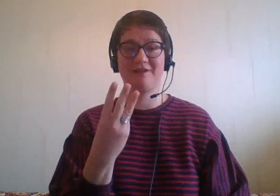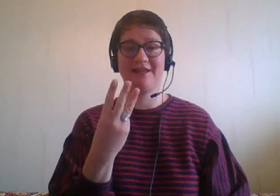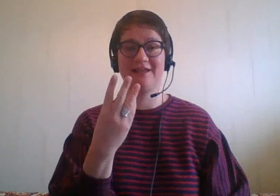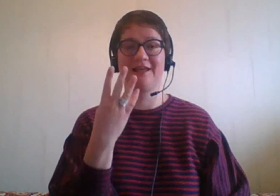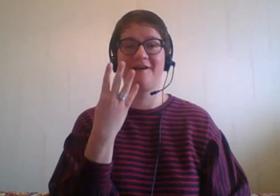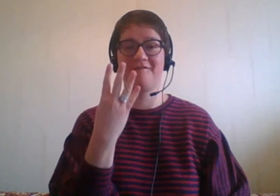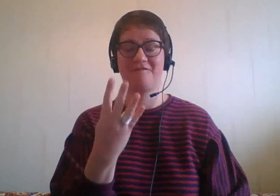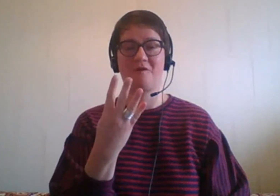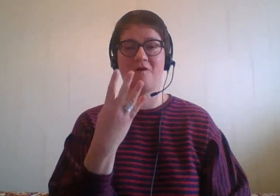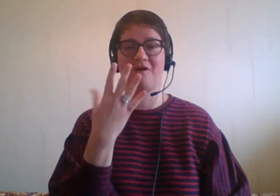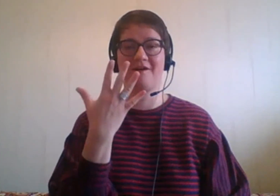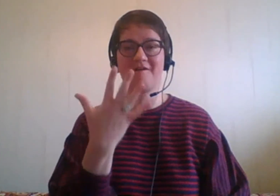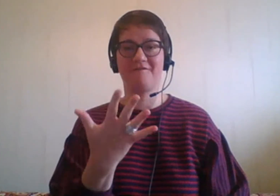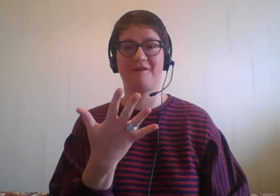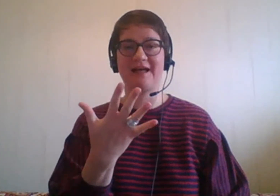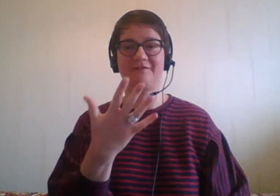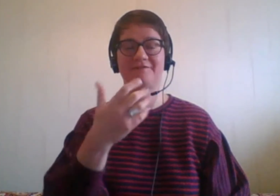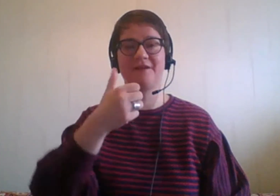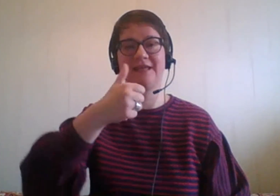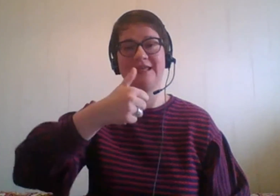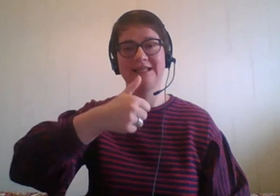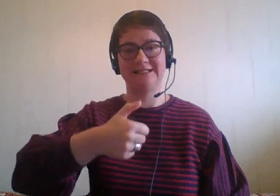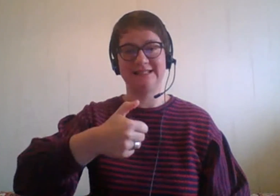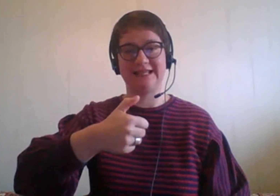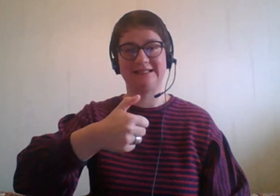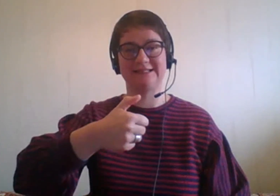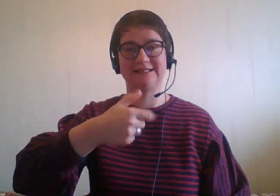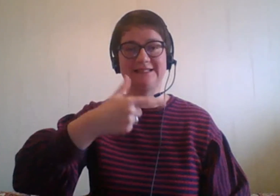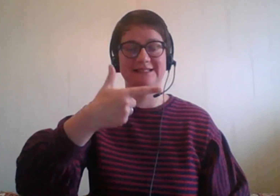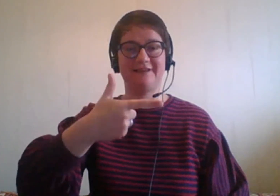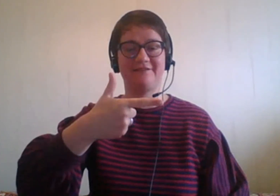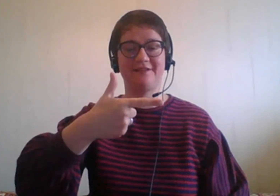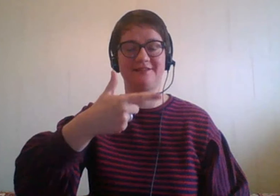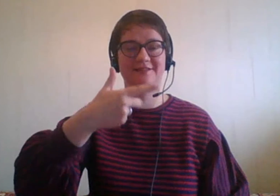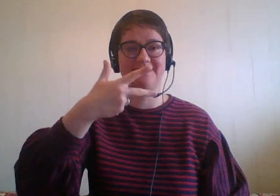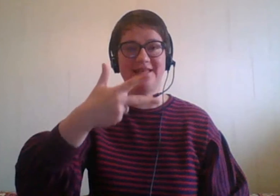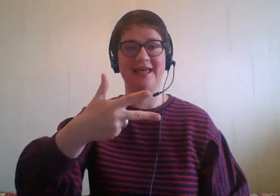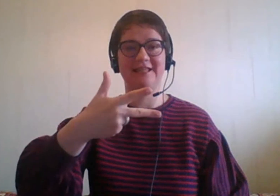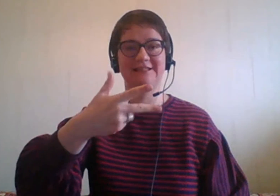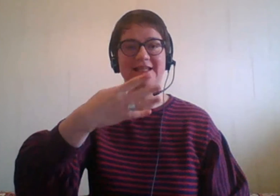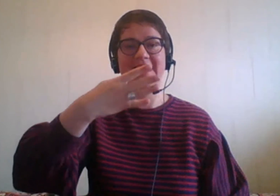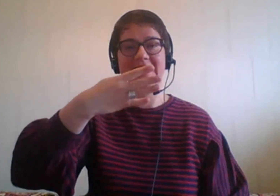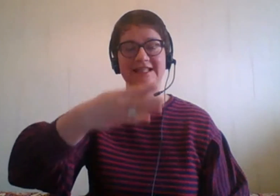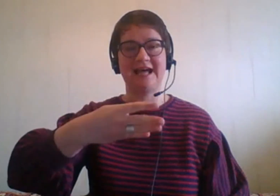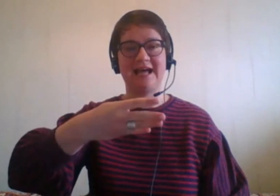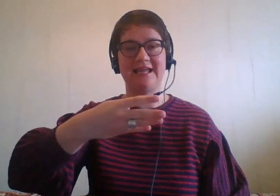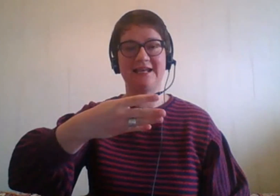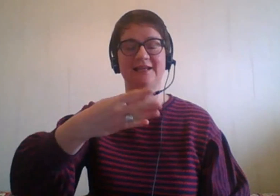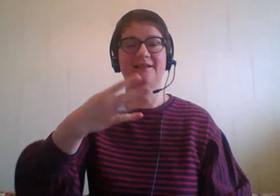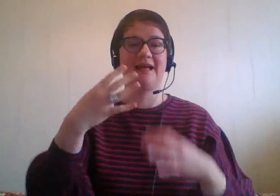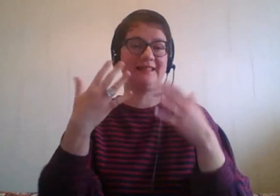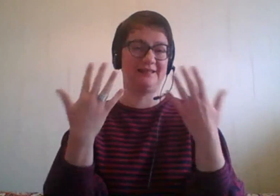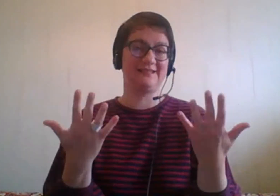3, 4, 5, 6, 7, 8, 9, and then